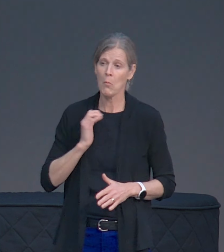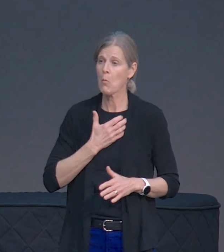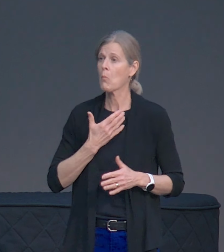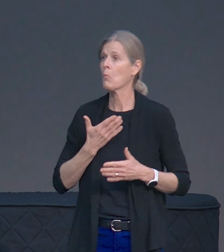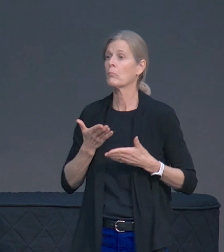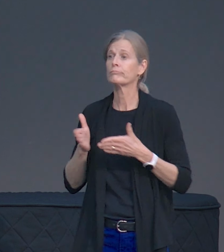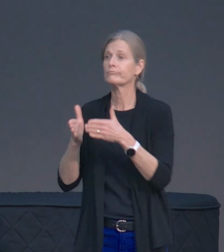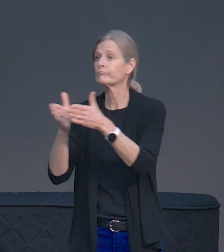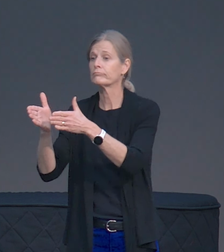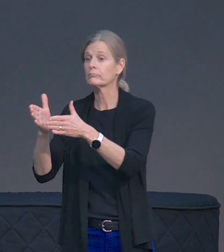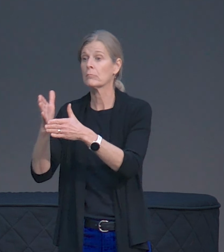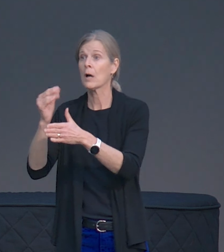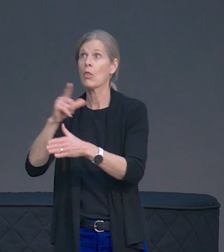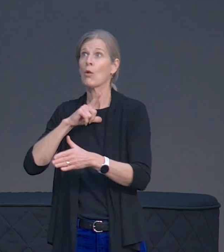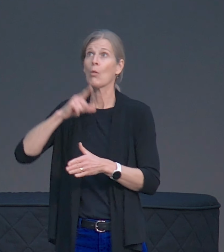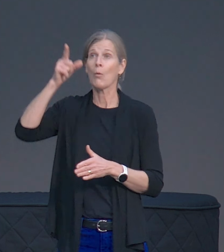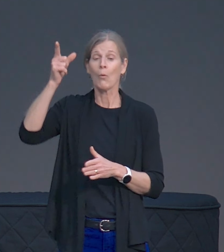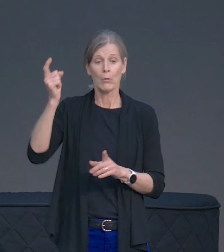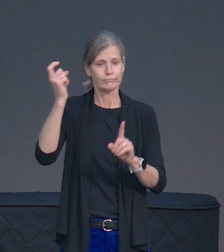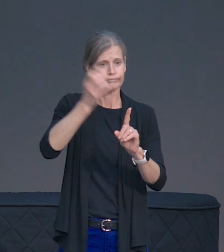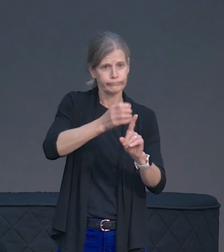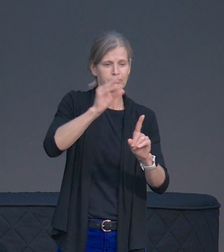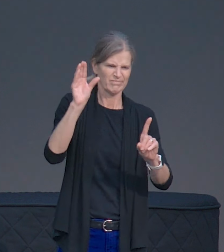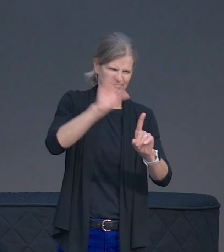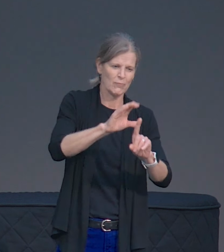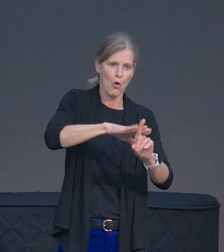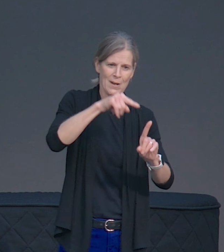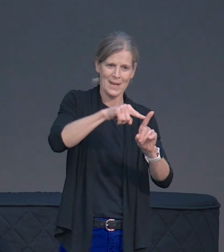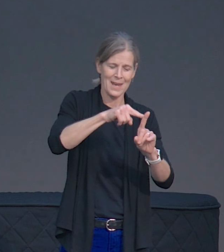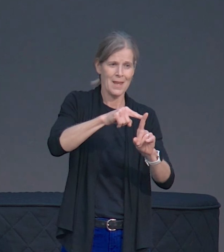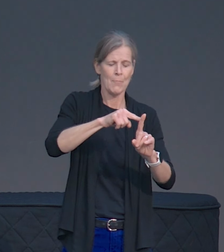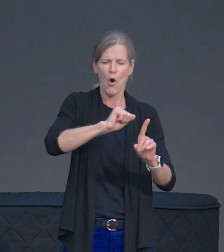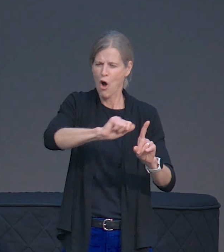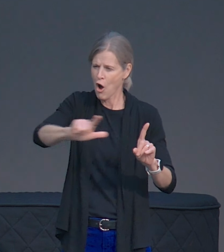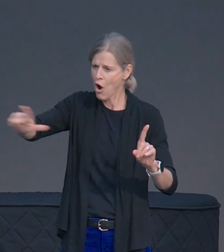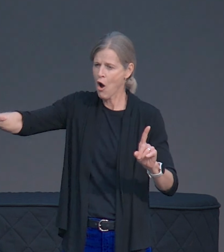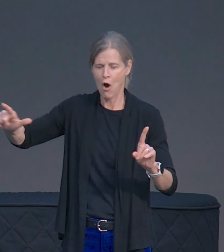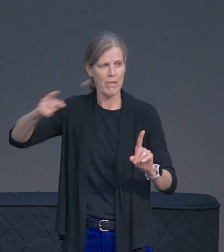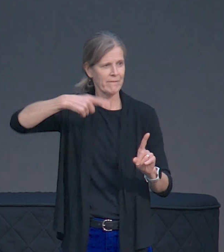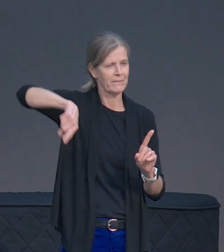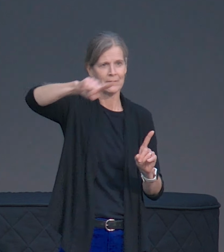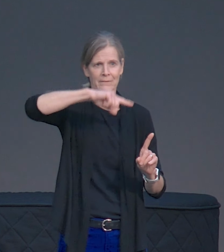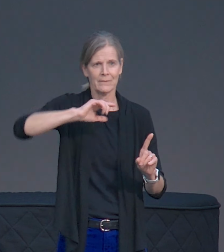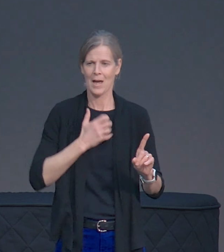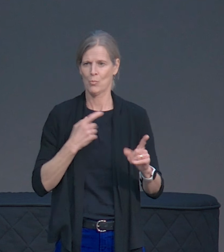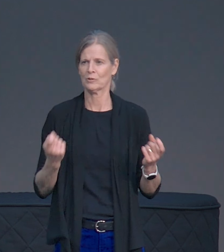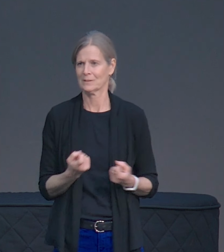And The Lord Has Laid On Him The Iniquity Of Us All